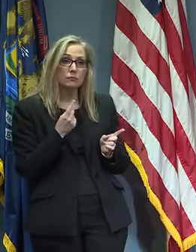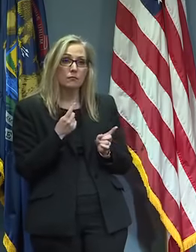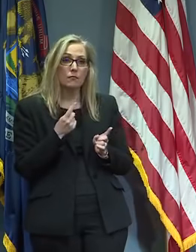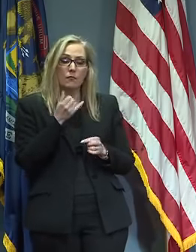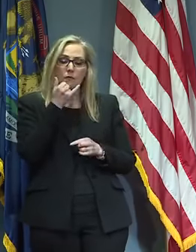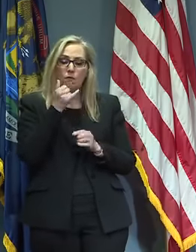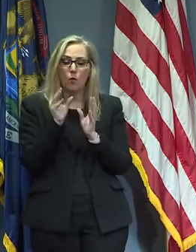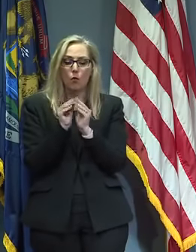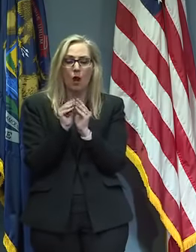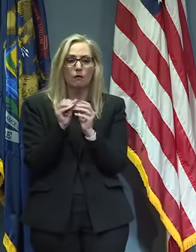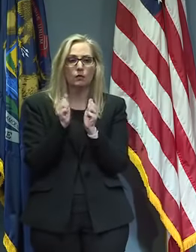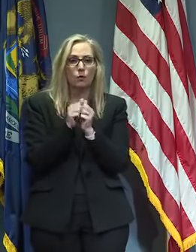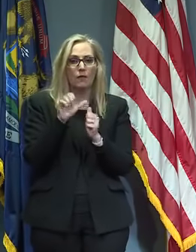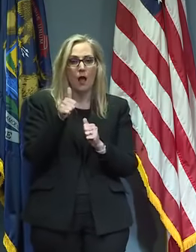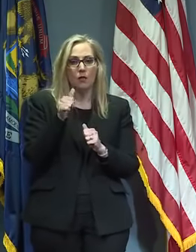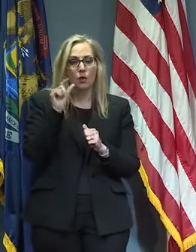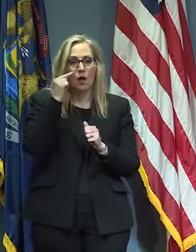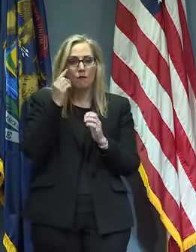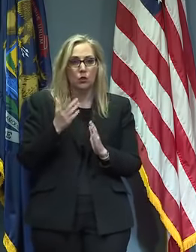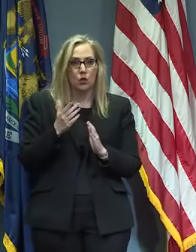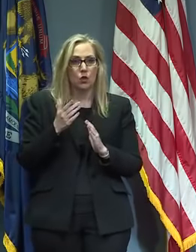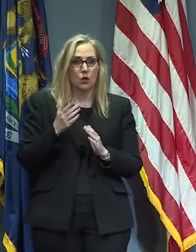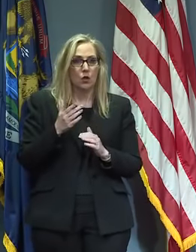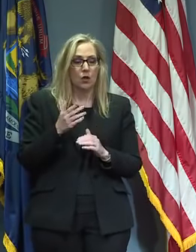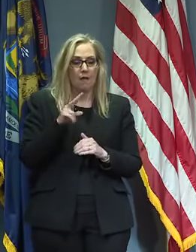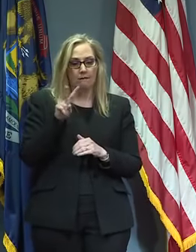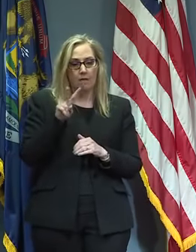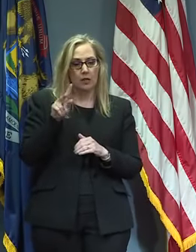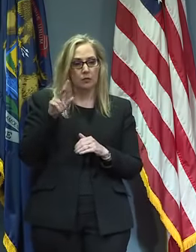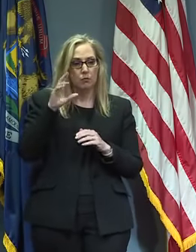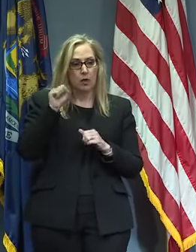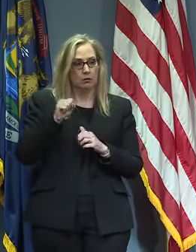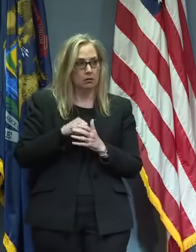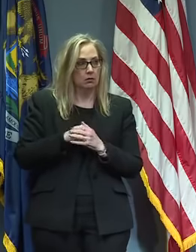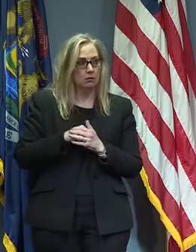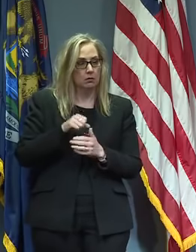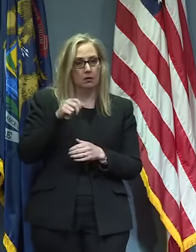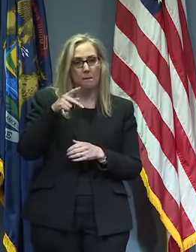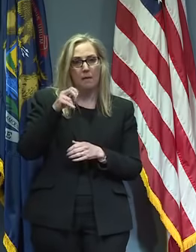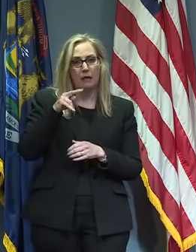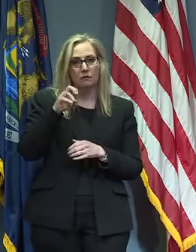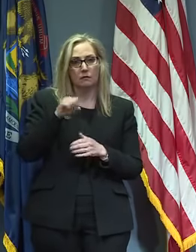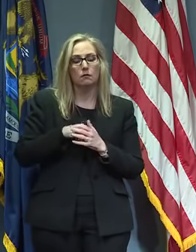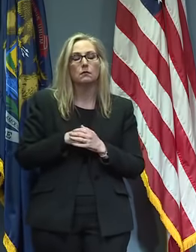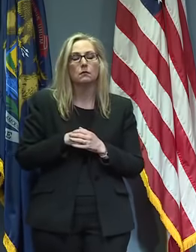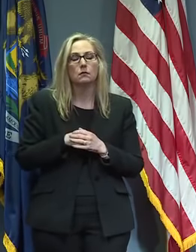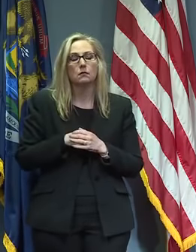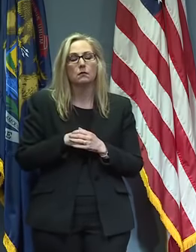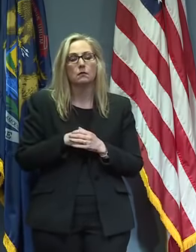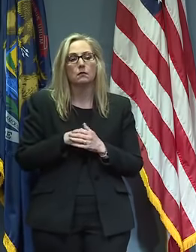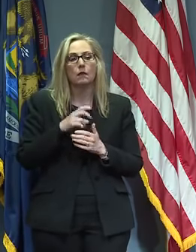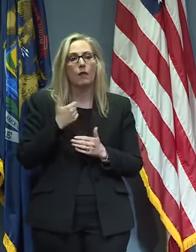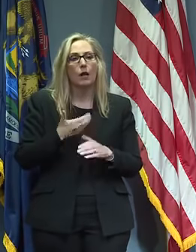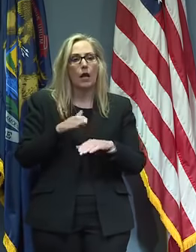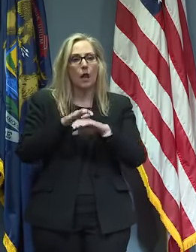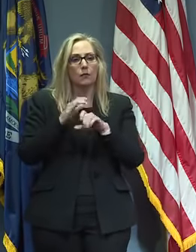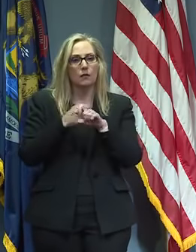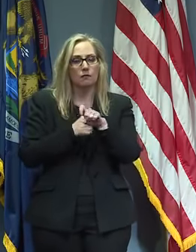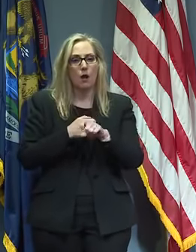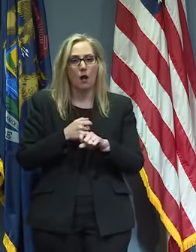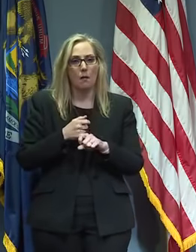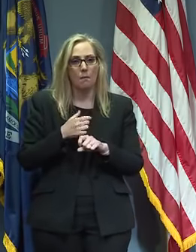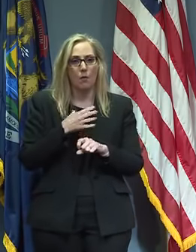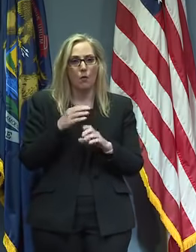other governors and Vice President Pence earlier before this briefing. Mm-hmm. Were there any updates from the White House